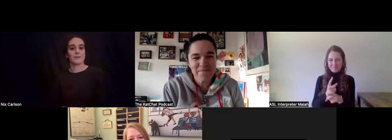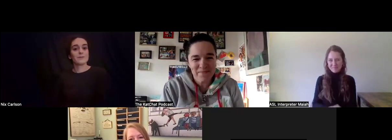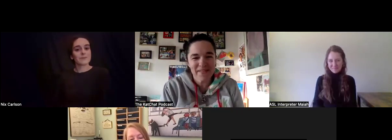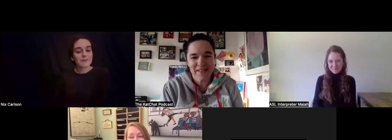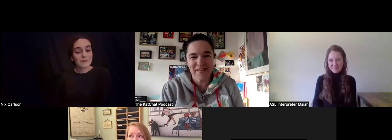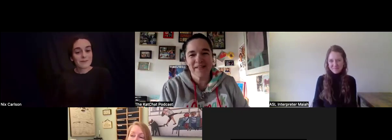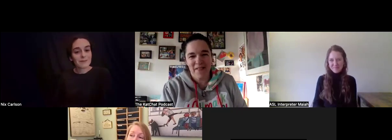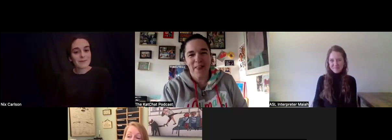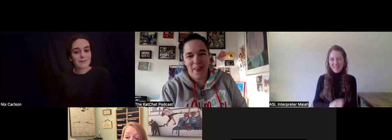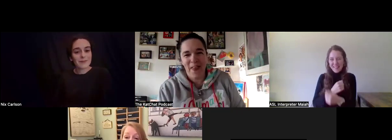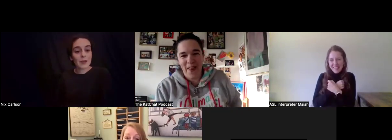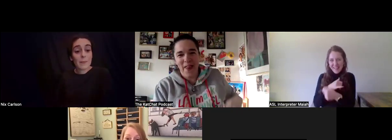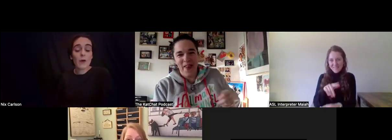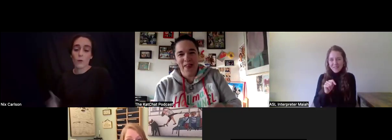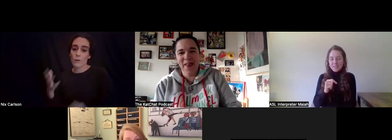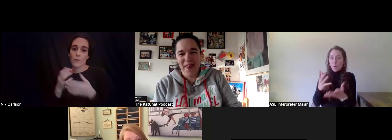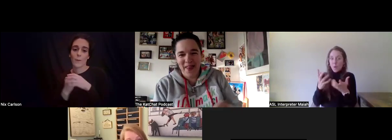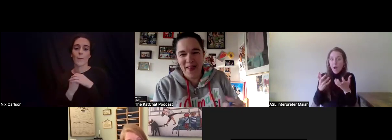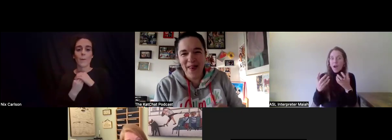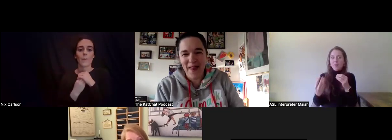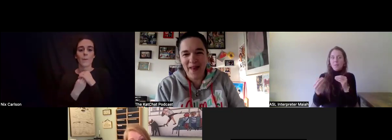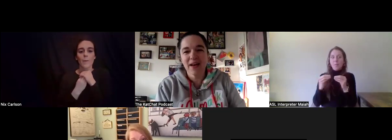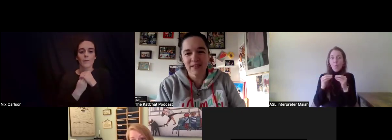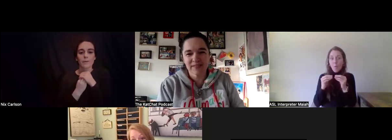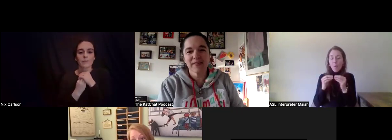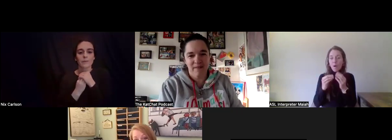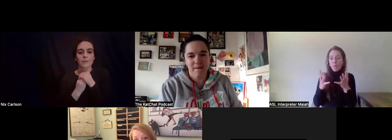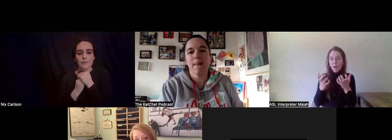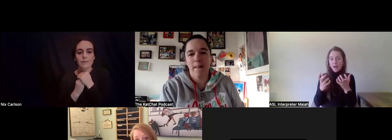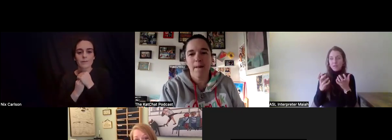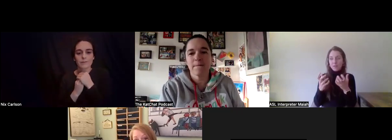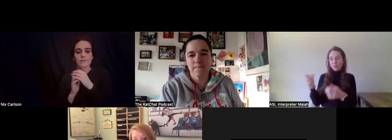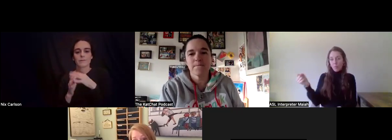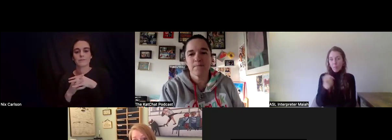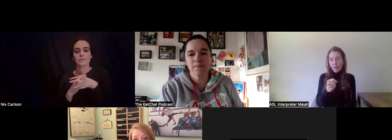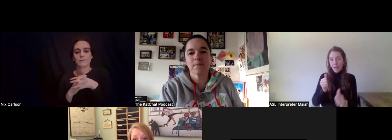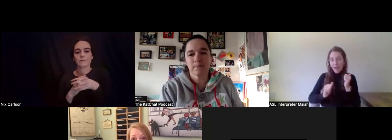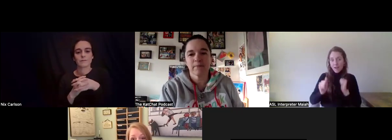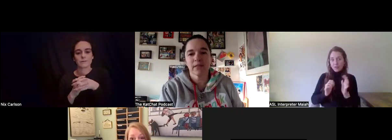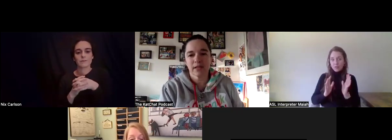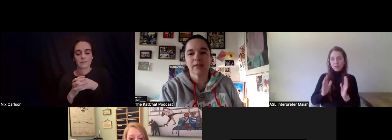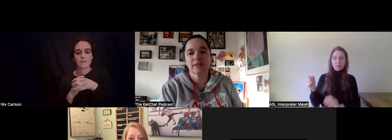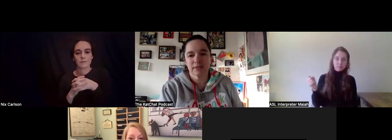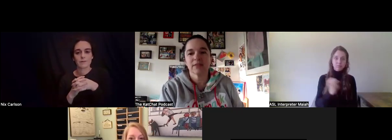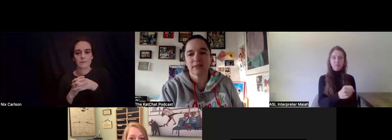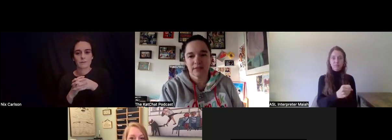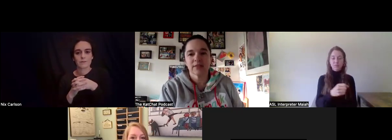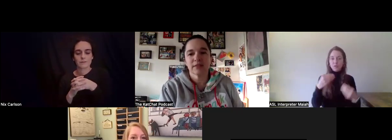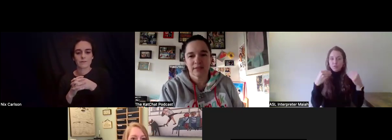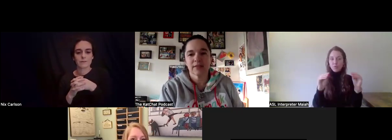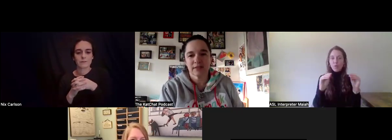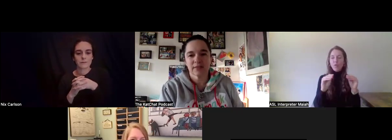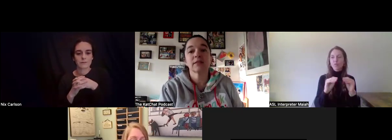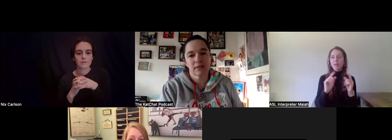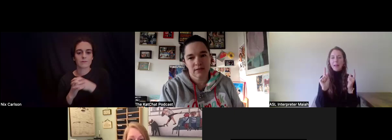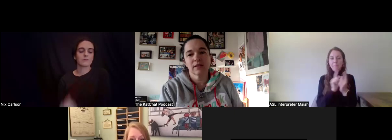love it. And we want to do more. Like we want to bring some of our actors to the Hallmark Star and stores and do some meet and greets and